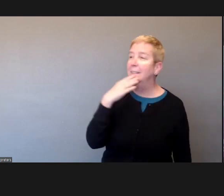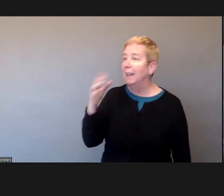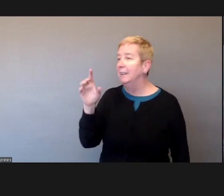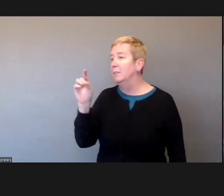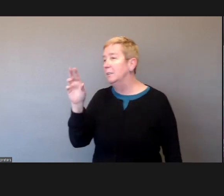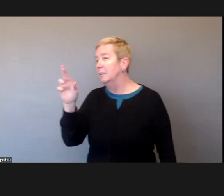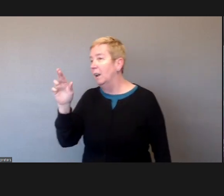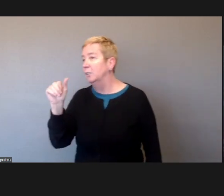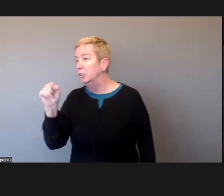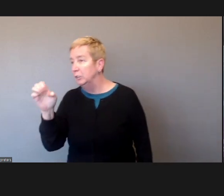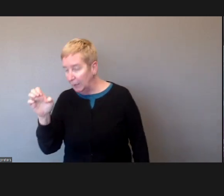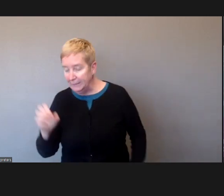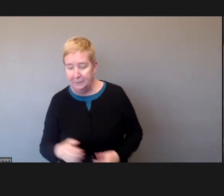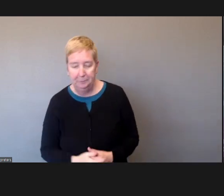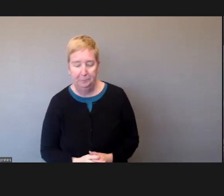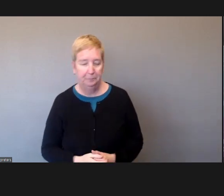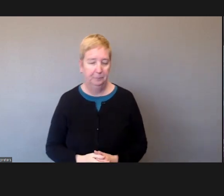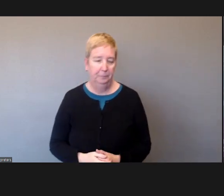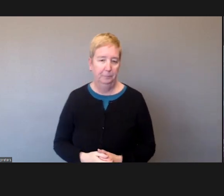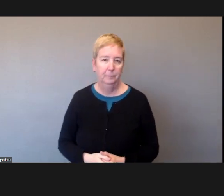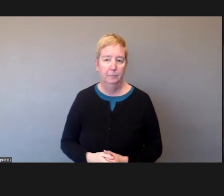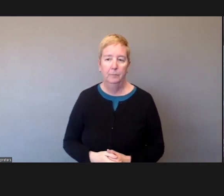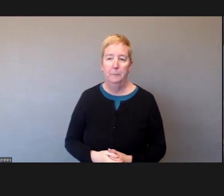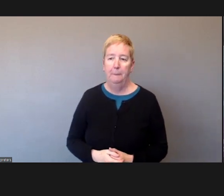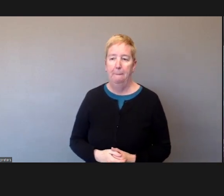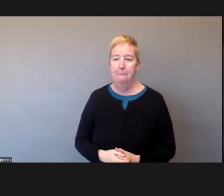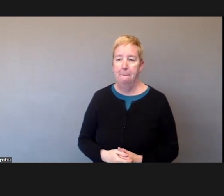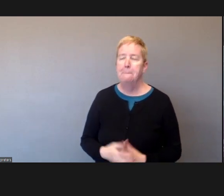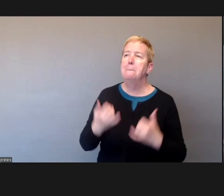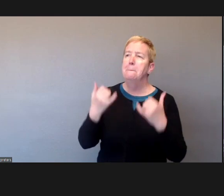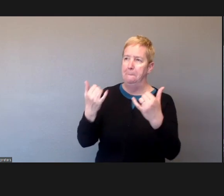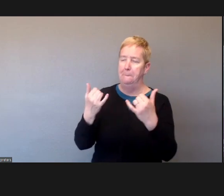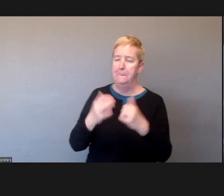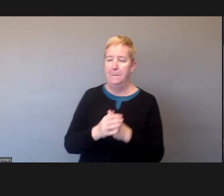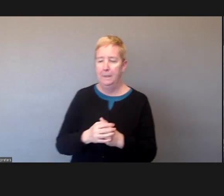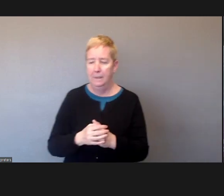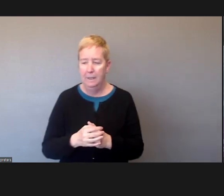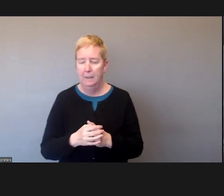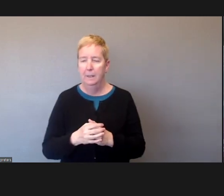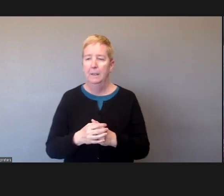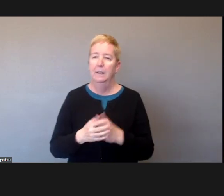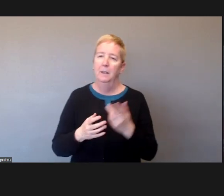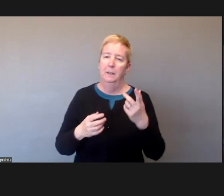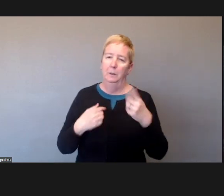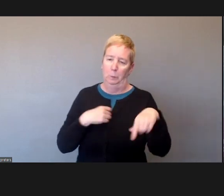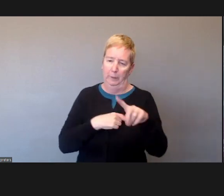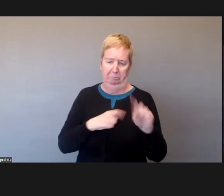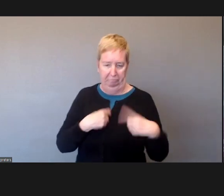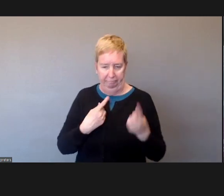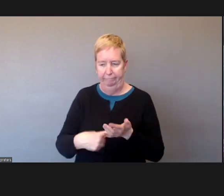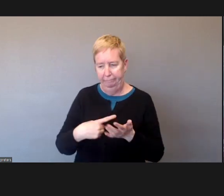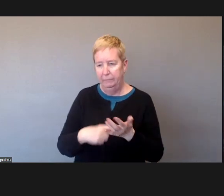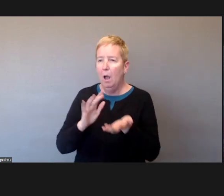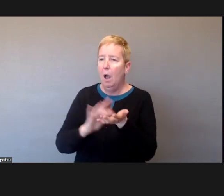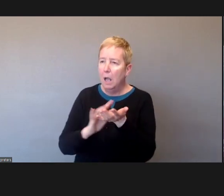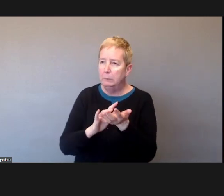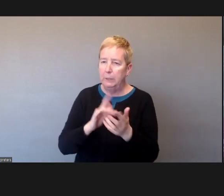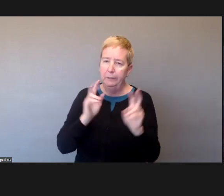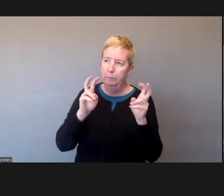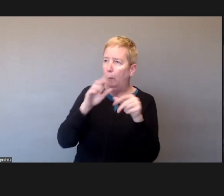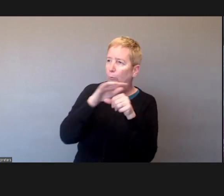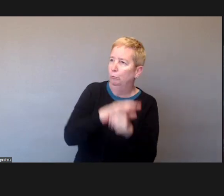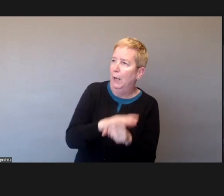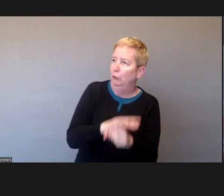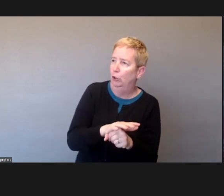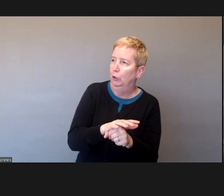questions. When it comes to measuring hospital pressure, how are health officials